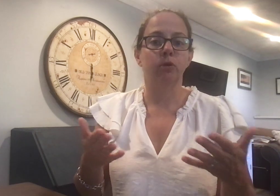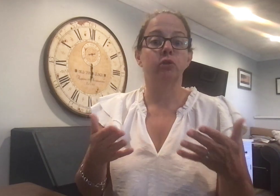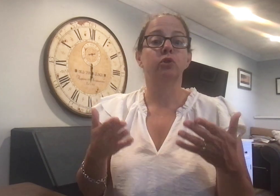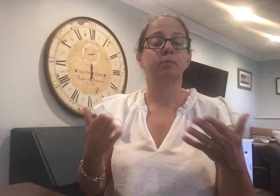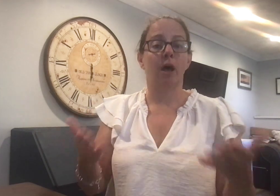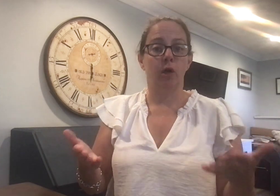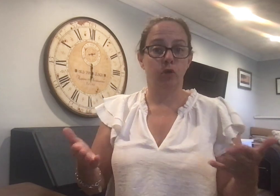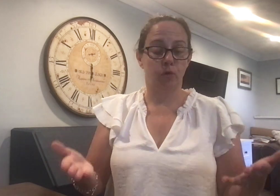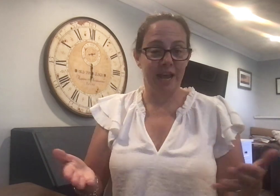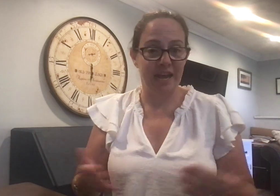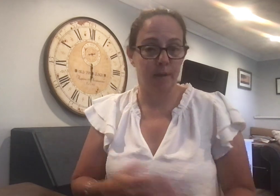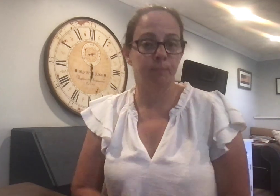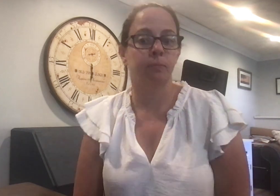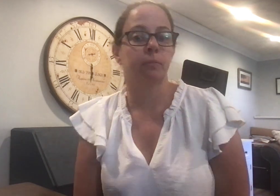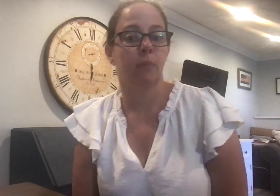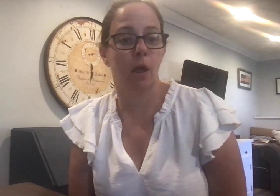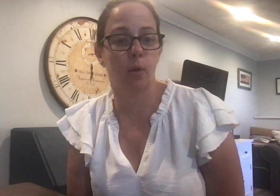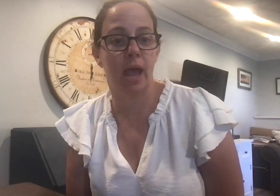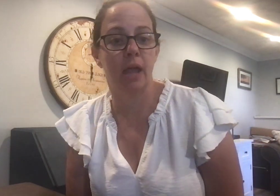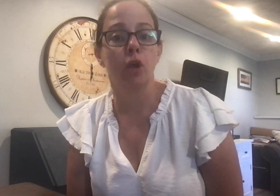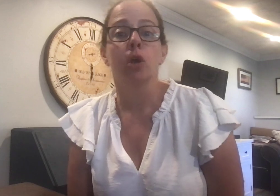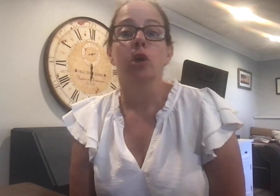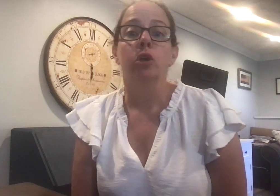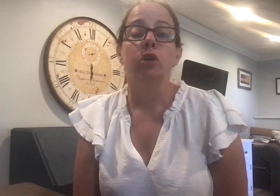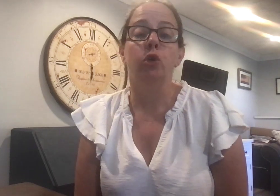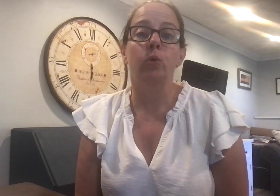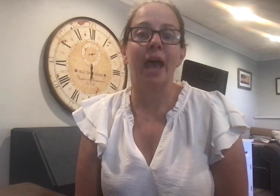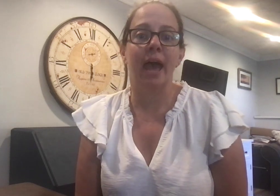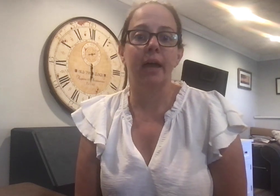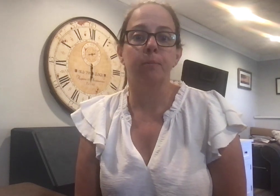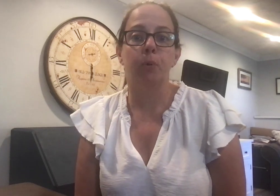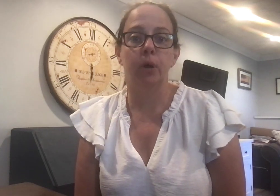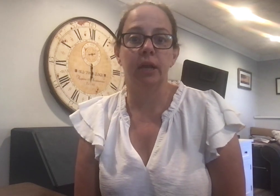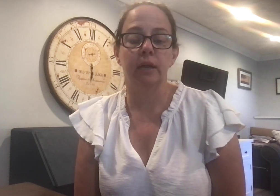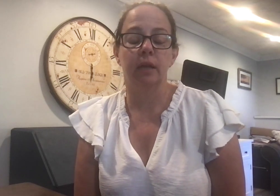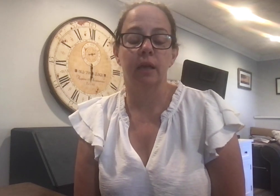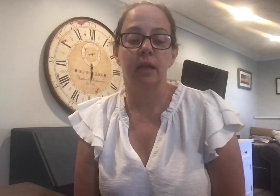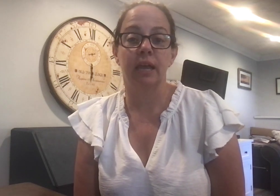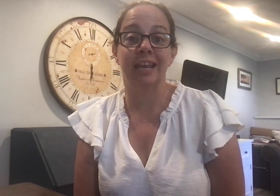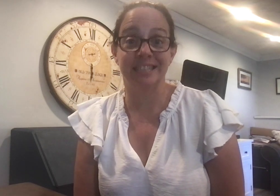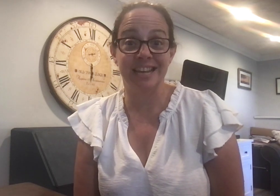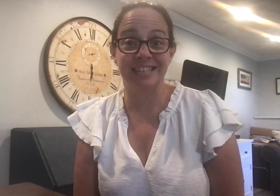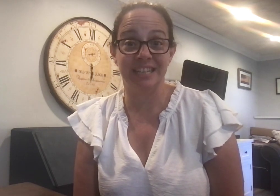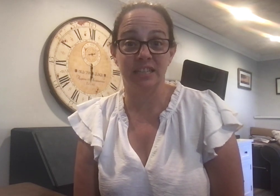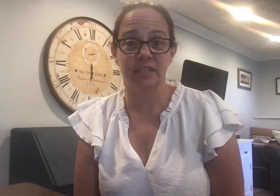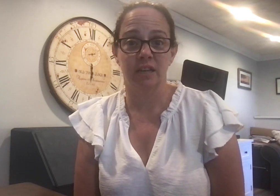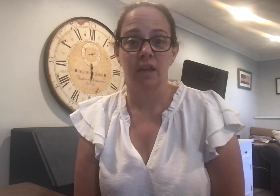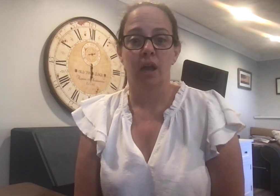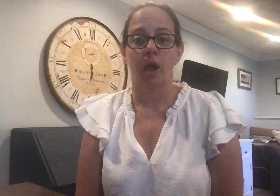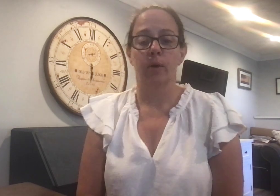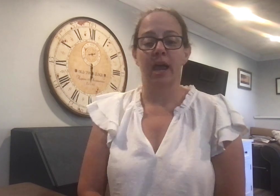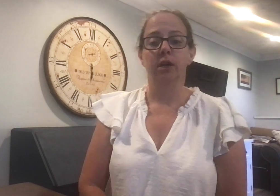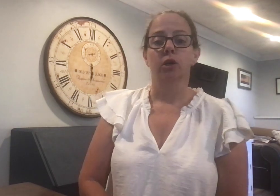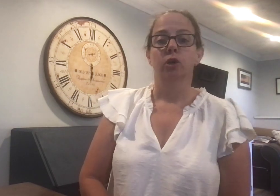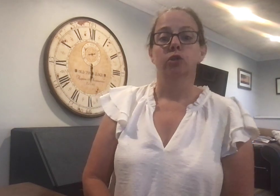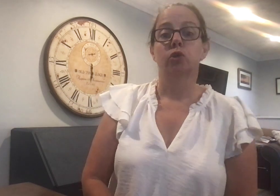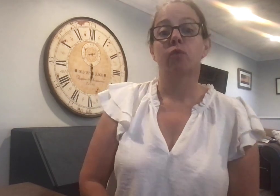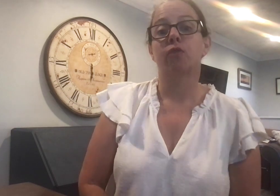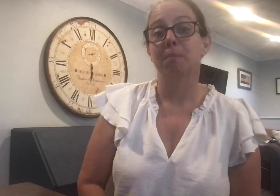to spell your name, okay, you can put it in a sentence. Okay? So for